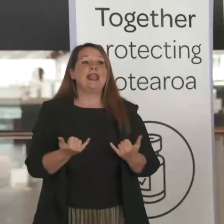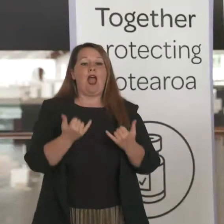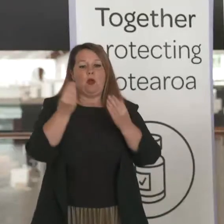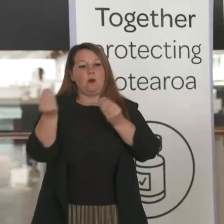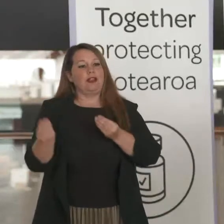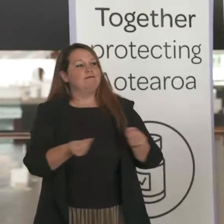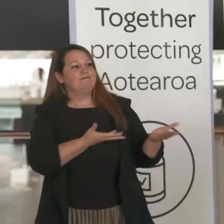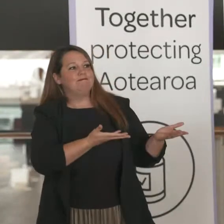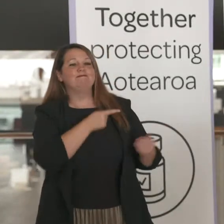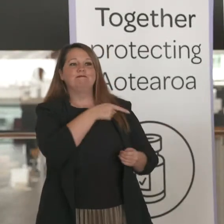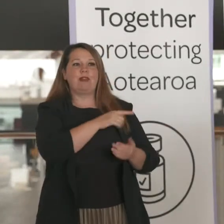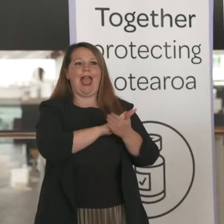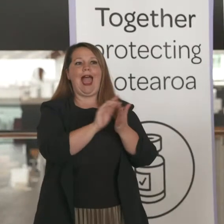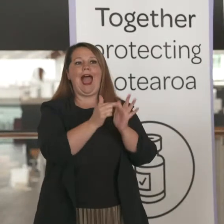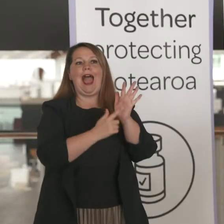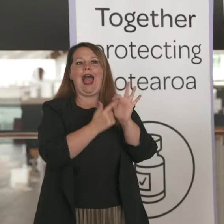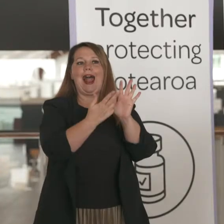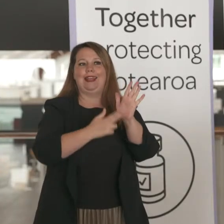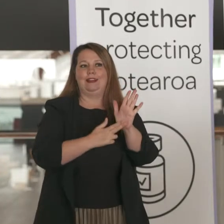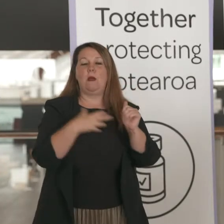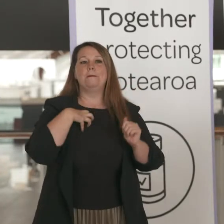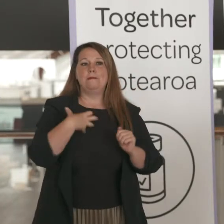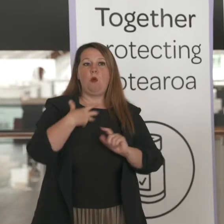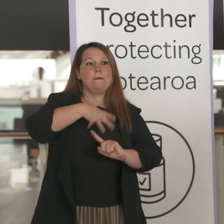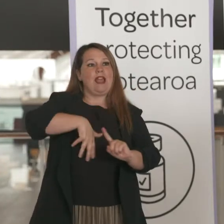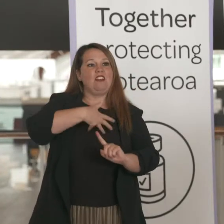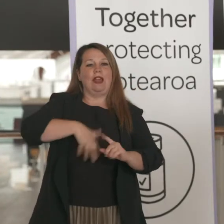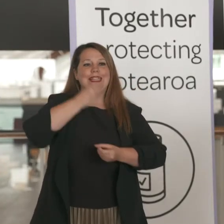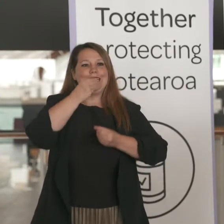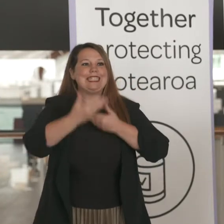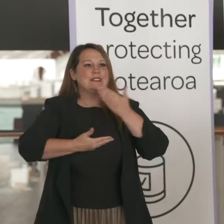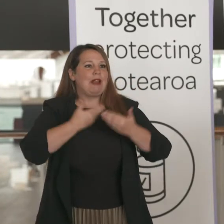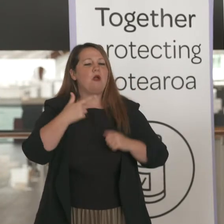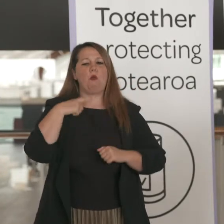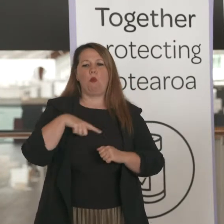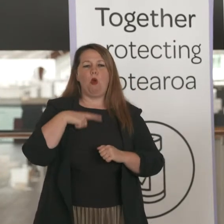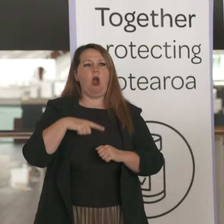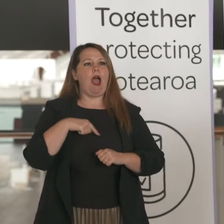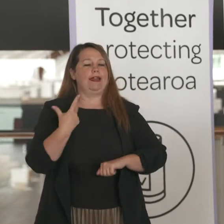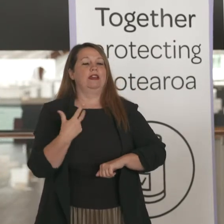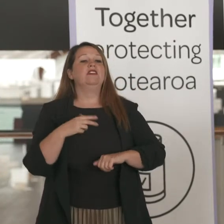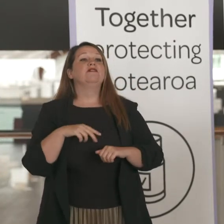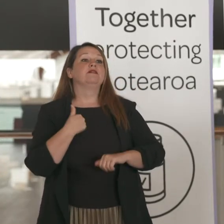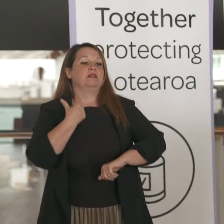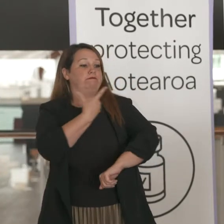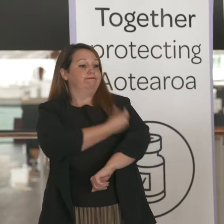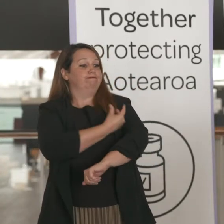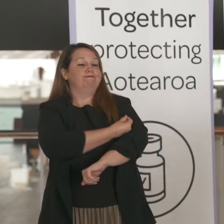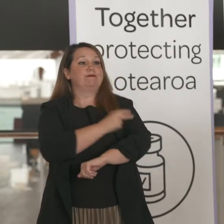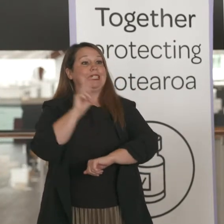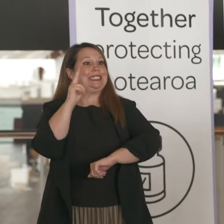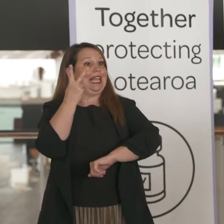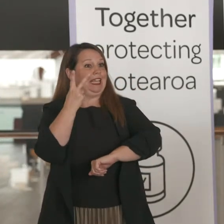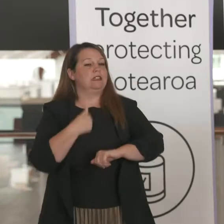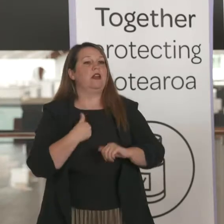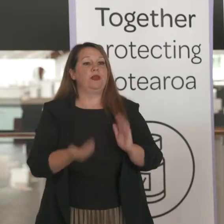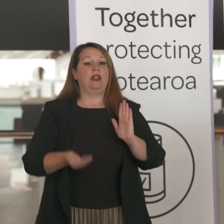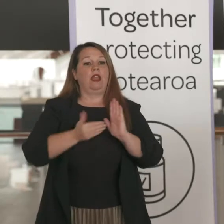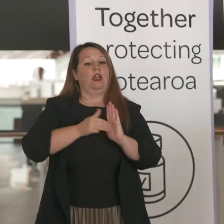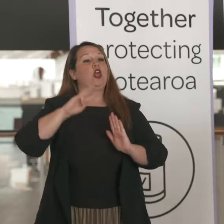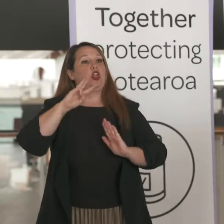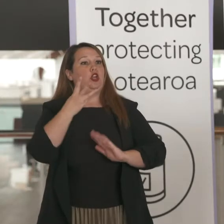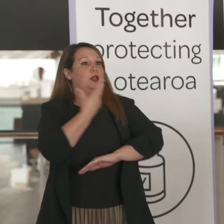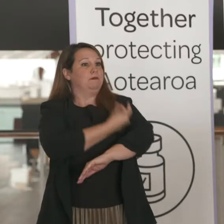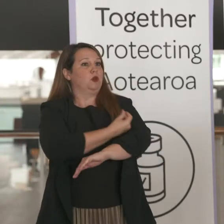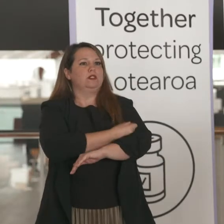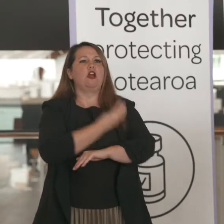Helen to provide some more background as to why we have a 3-month wait period and to explain what's happening to our immune systems